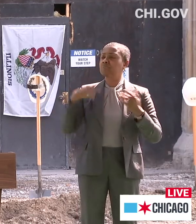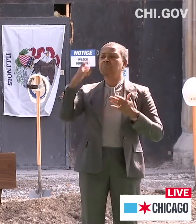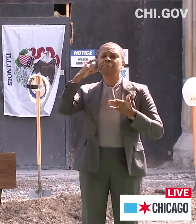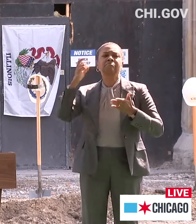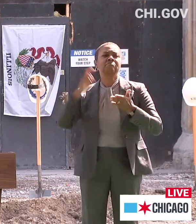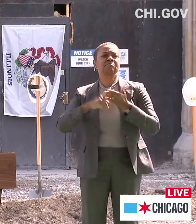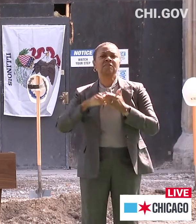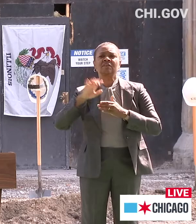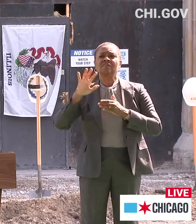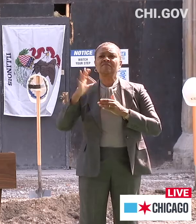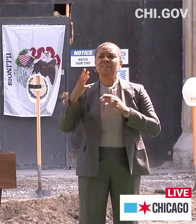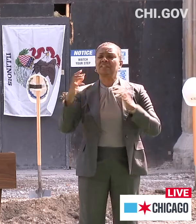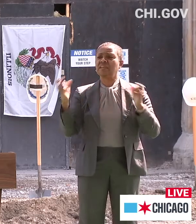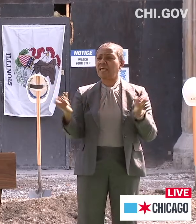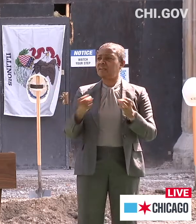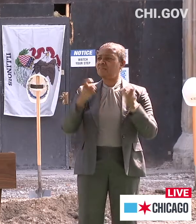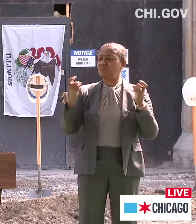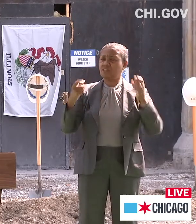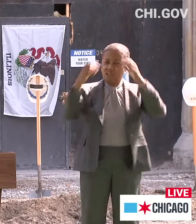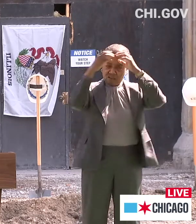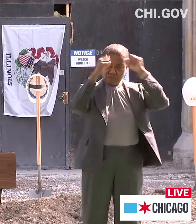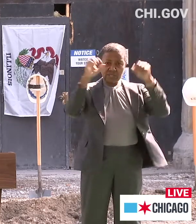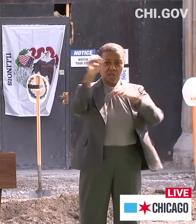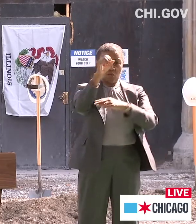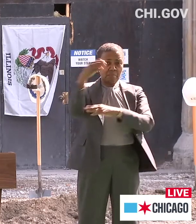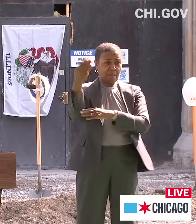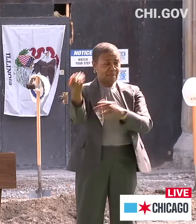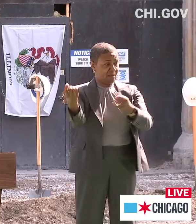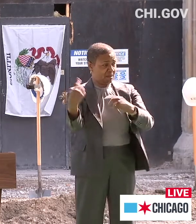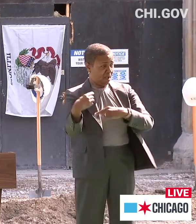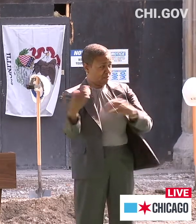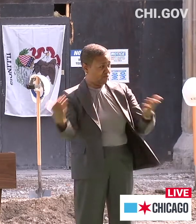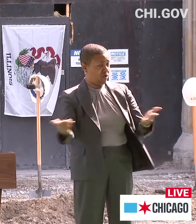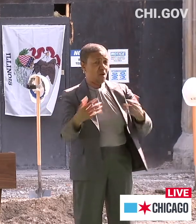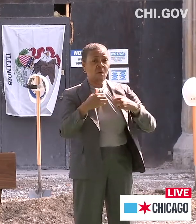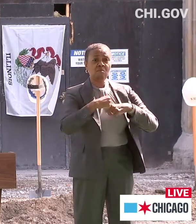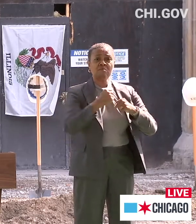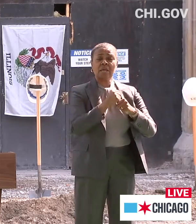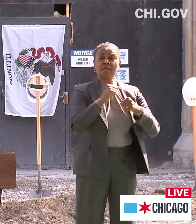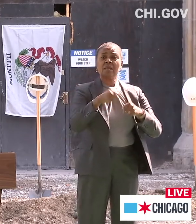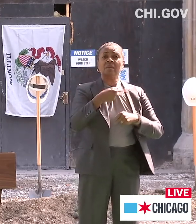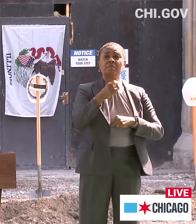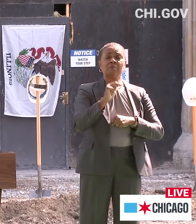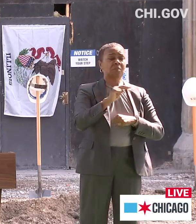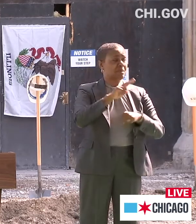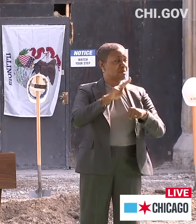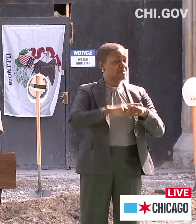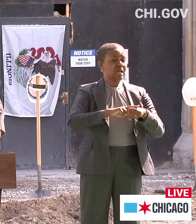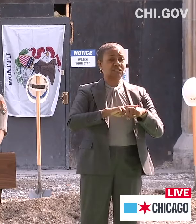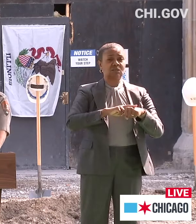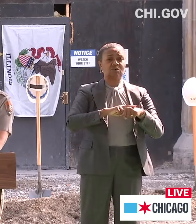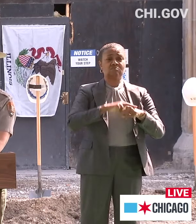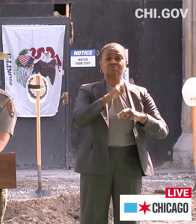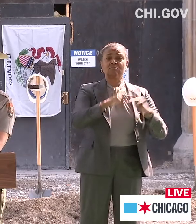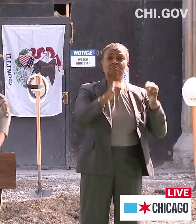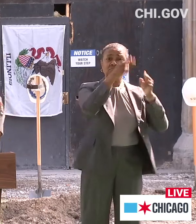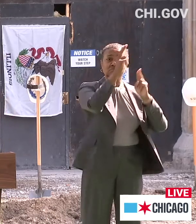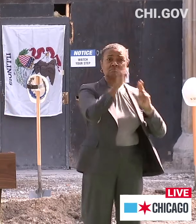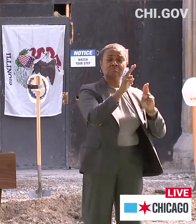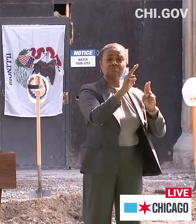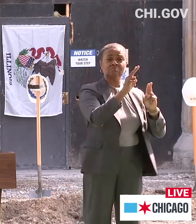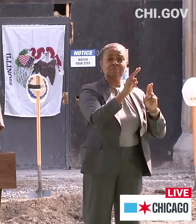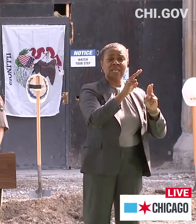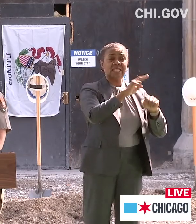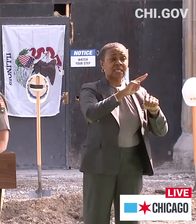5th anniversary of President Obama being here to create Pullman National Monument. And while I was here, the National